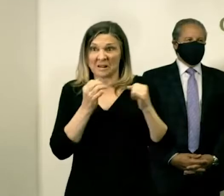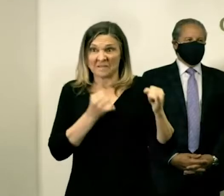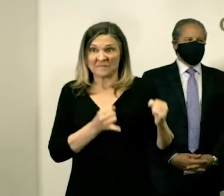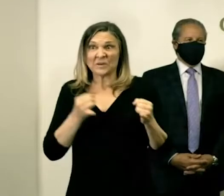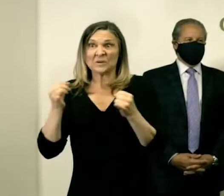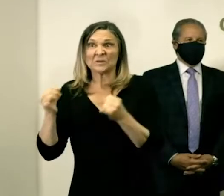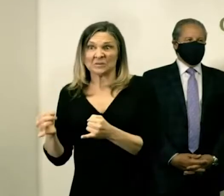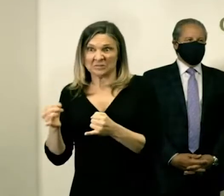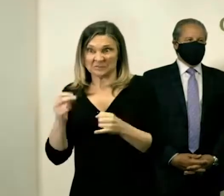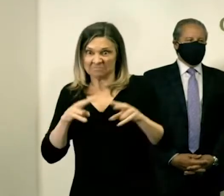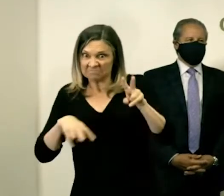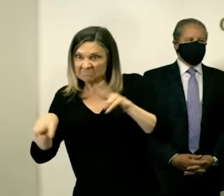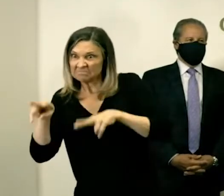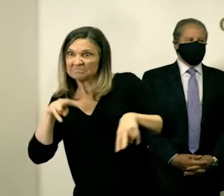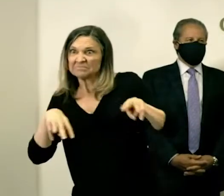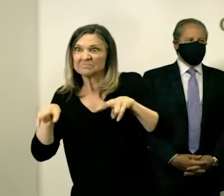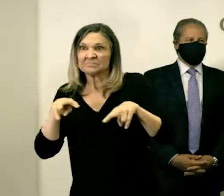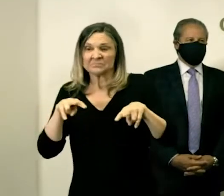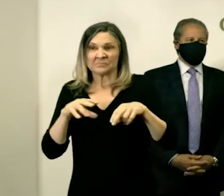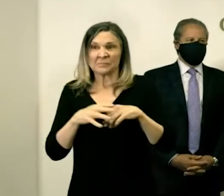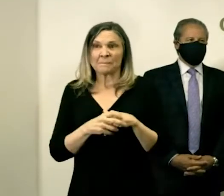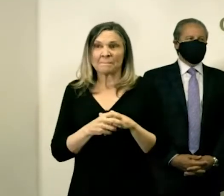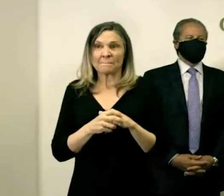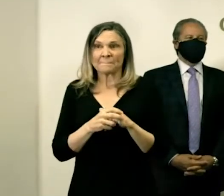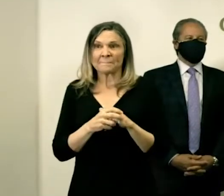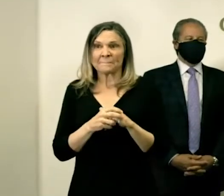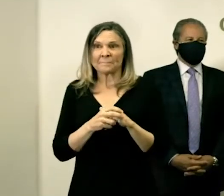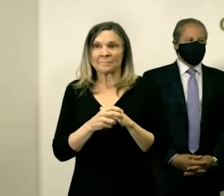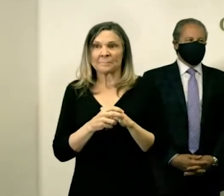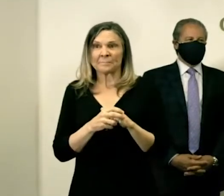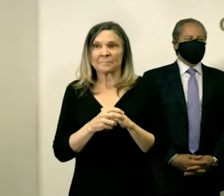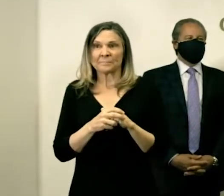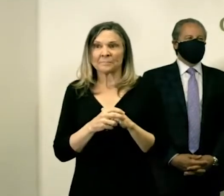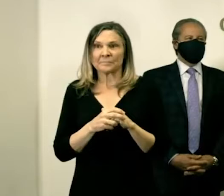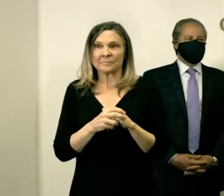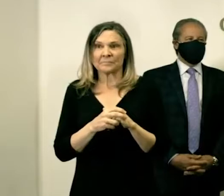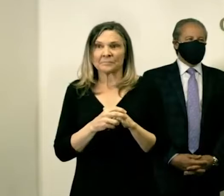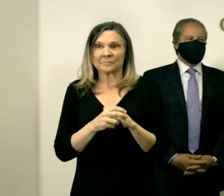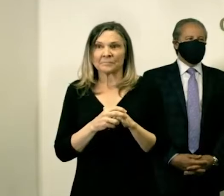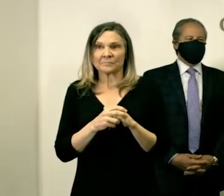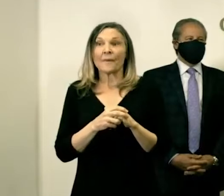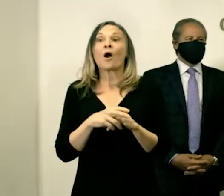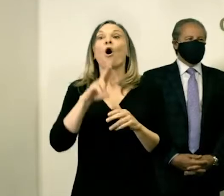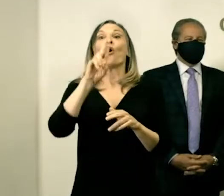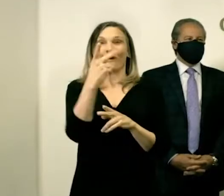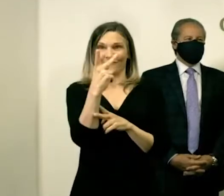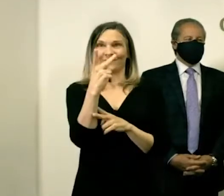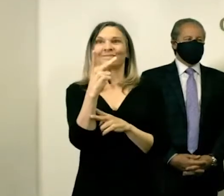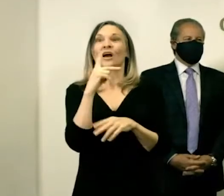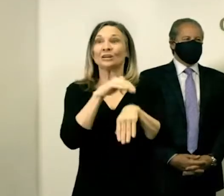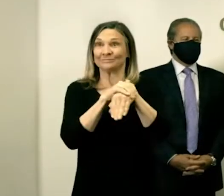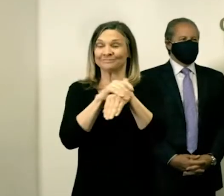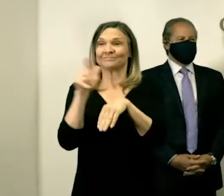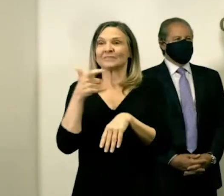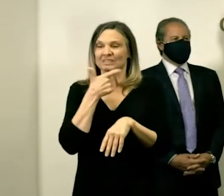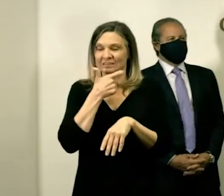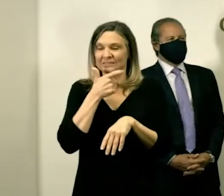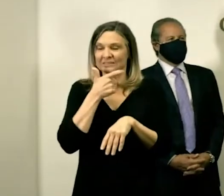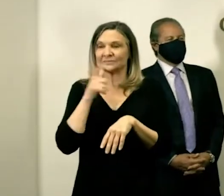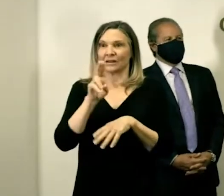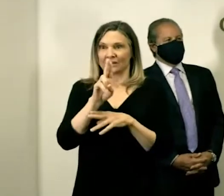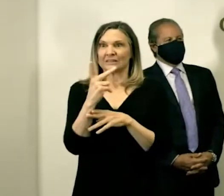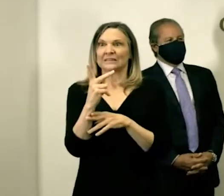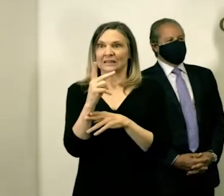genomes that have the UK variant. We now have 6 variants, 6 mutations from